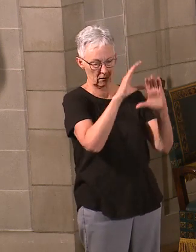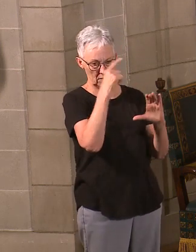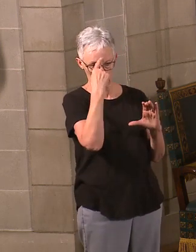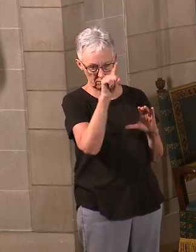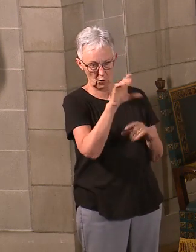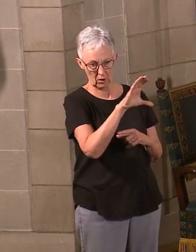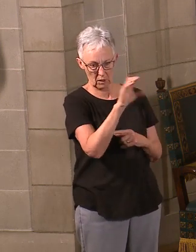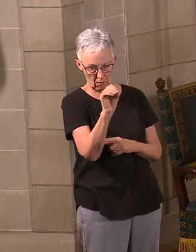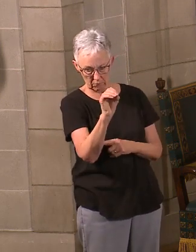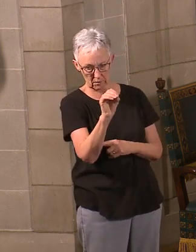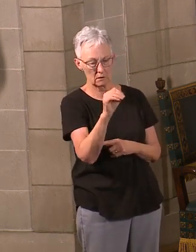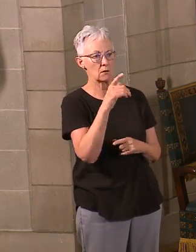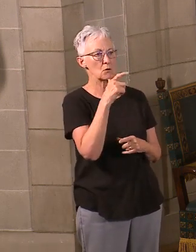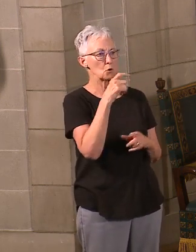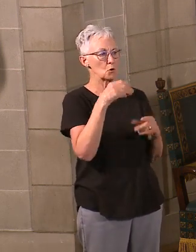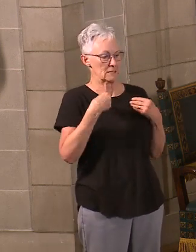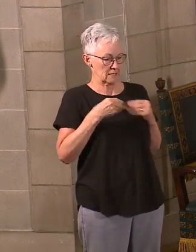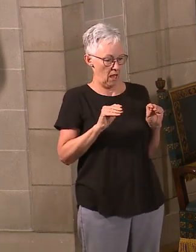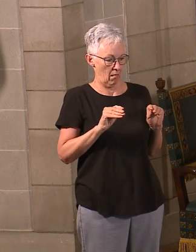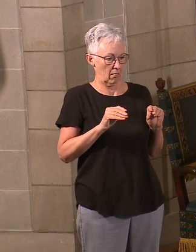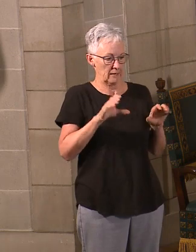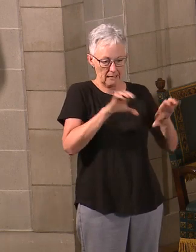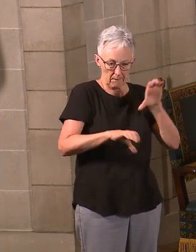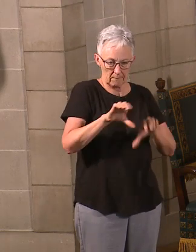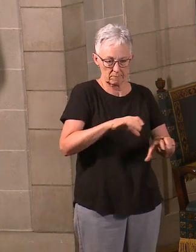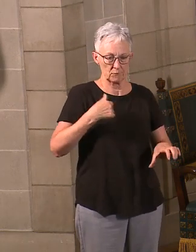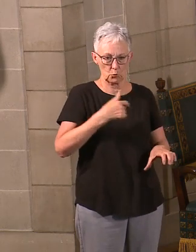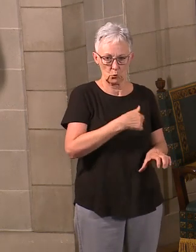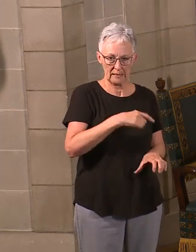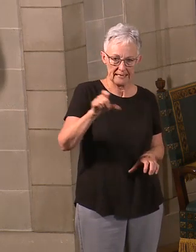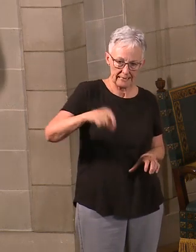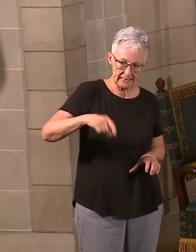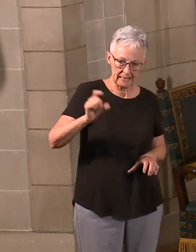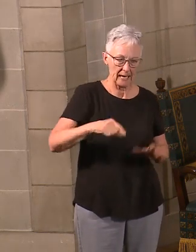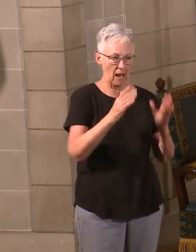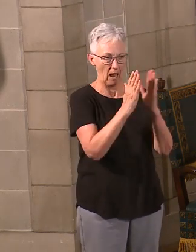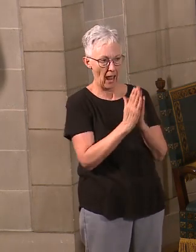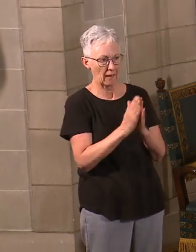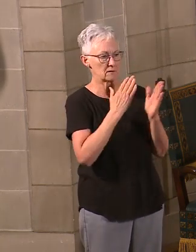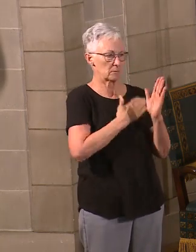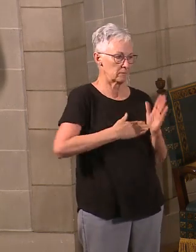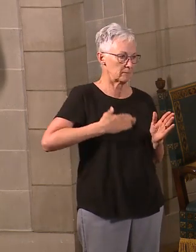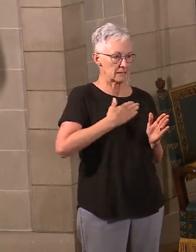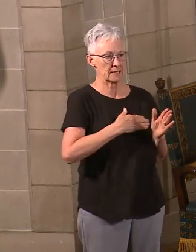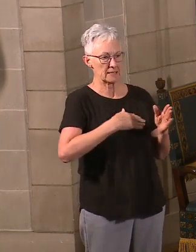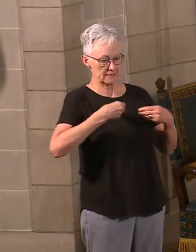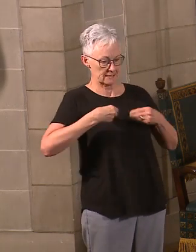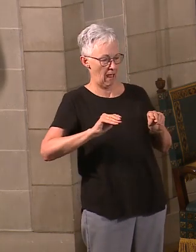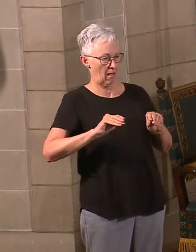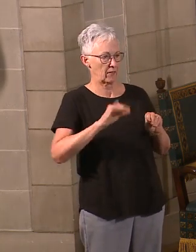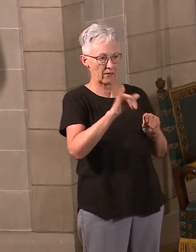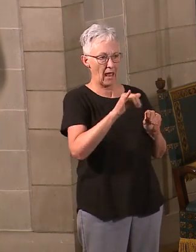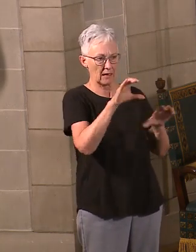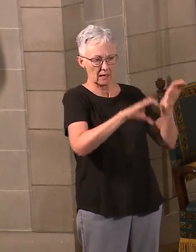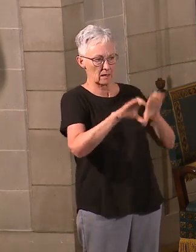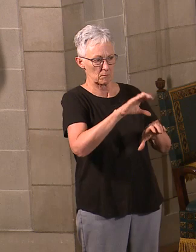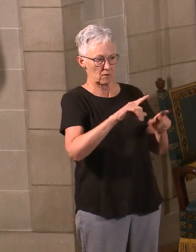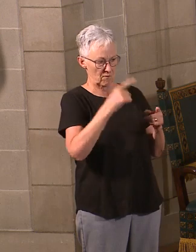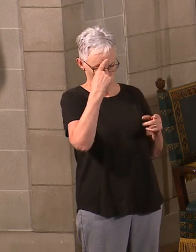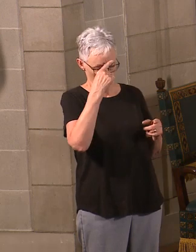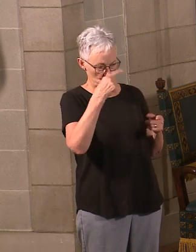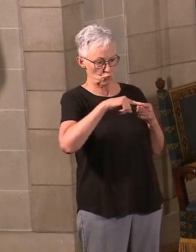reagents, for example, we place purchase orders, so encouraging them to be able to fill our purchase orders so that we can do the types of testing that we would like to